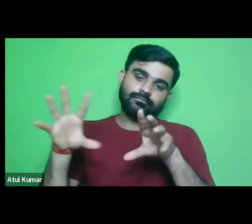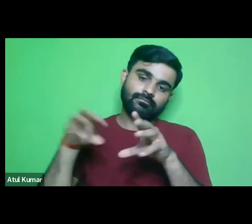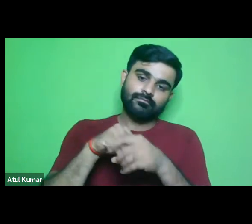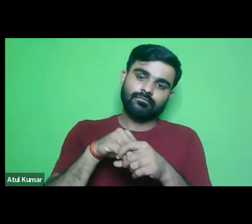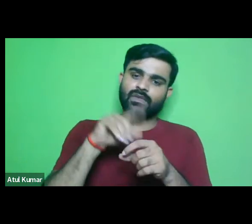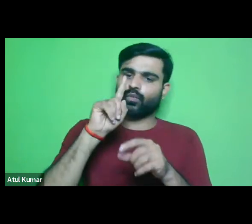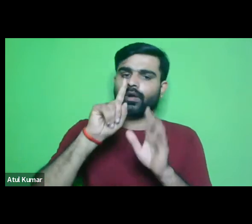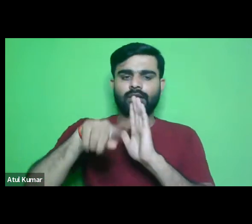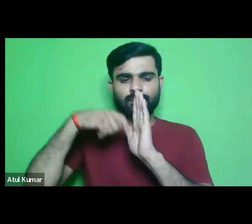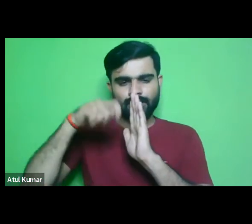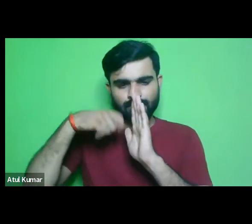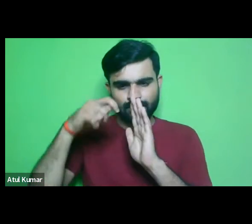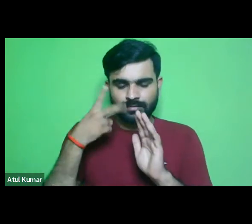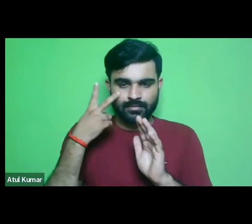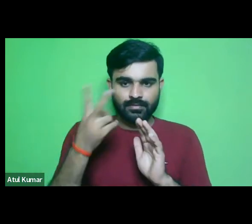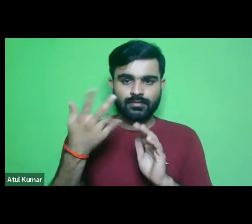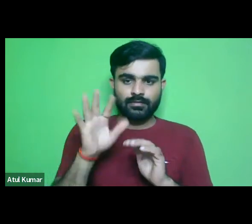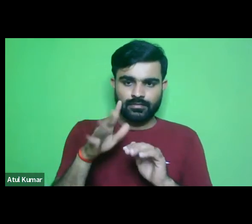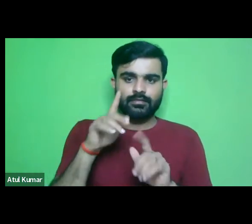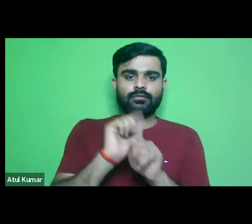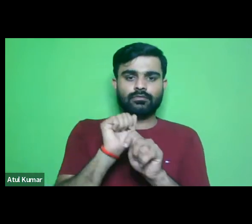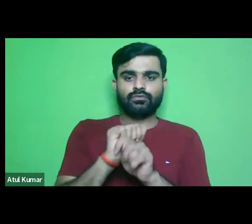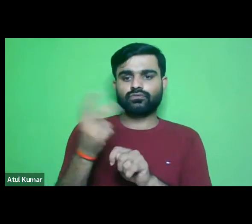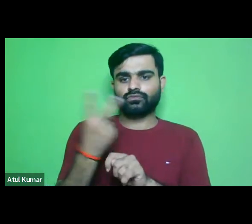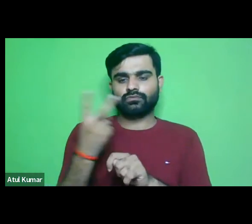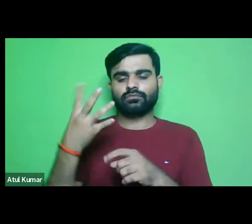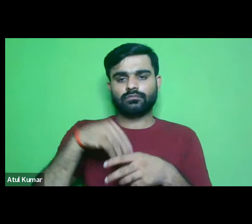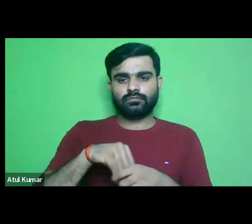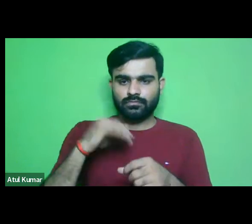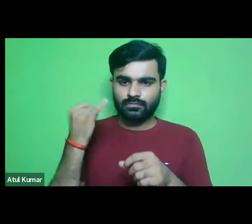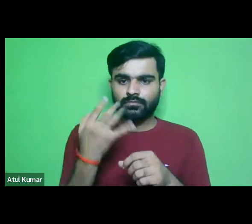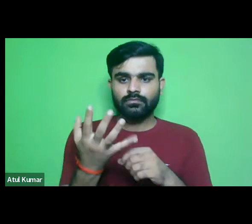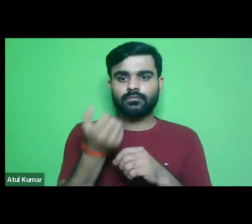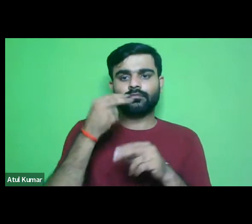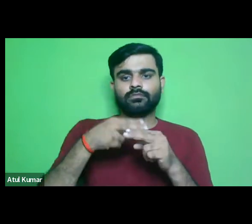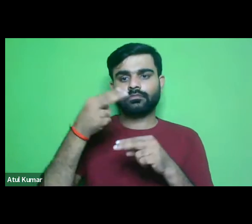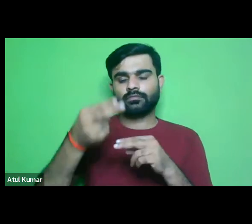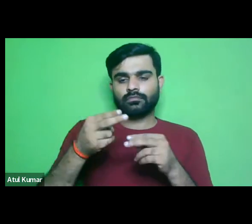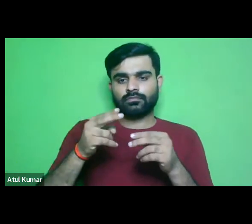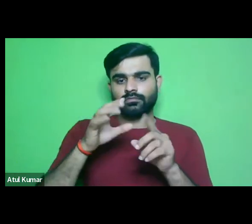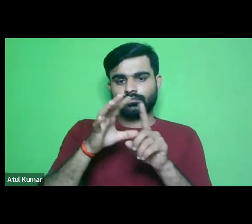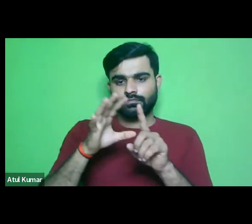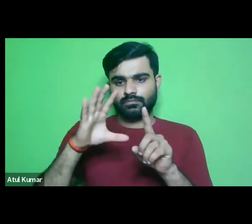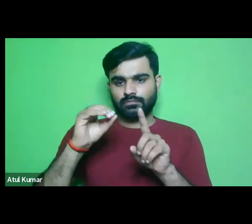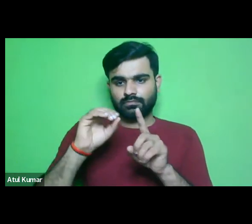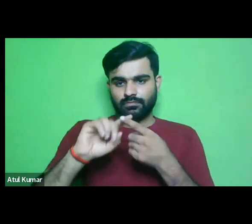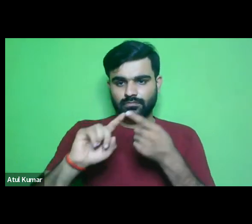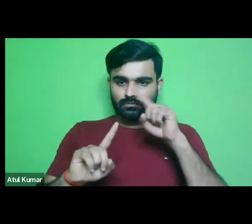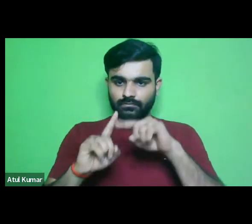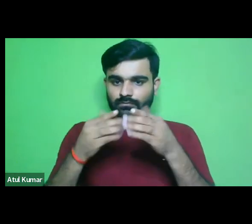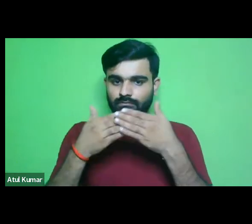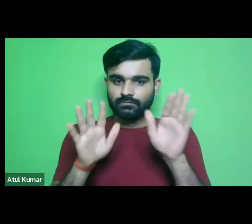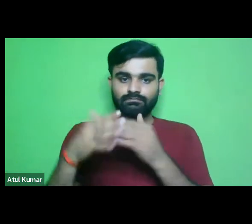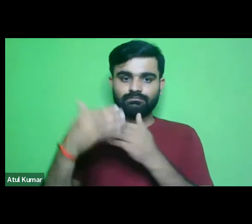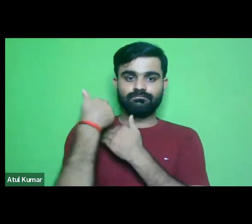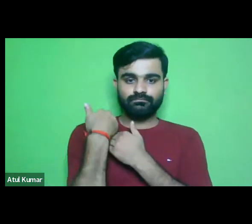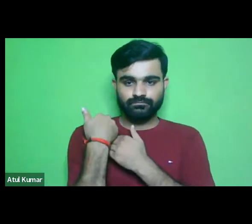of the projects that we both work a little bit on and have funded is called the OAT, or the Open